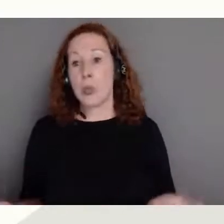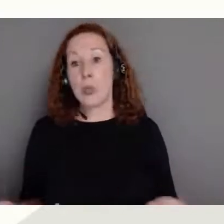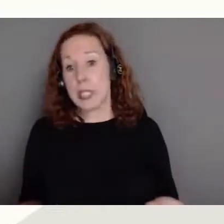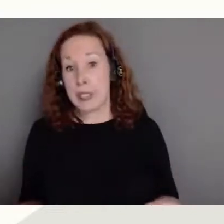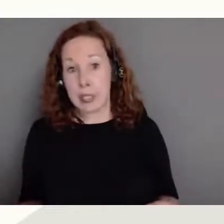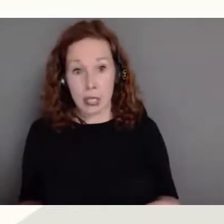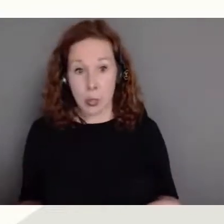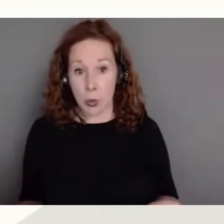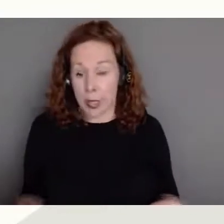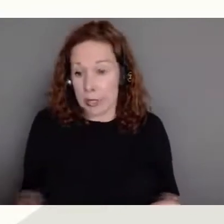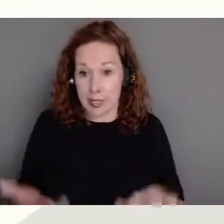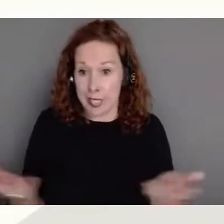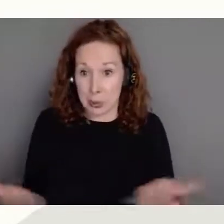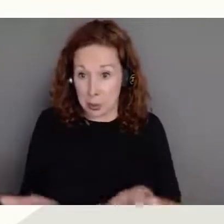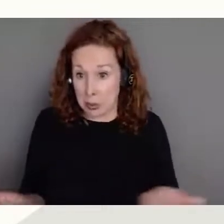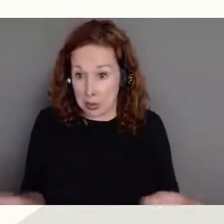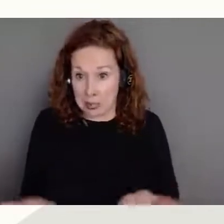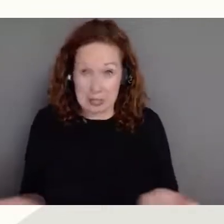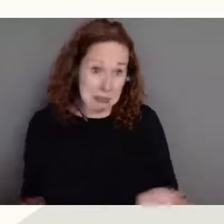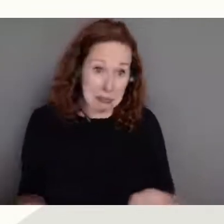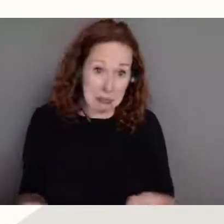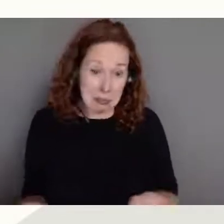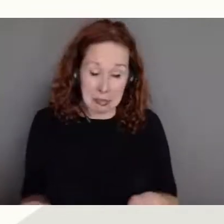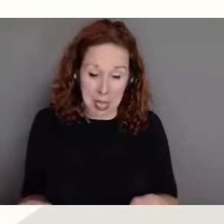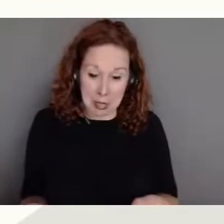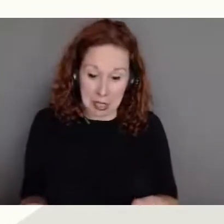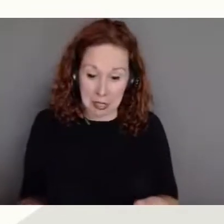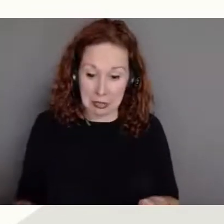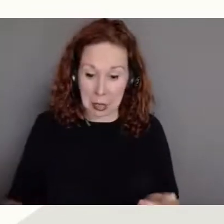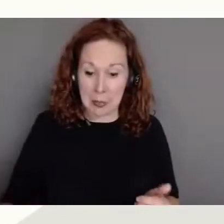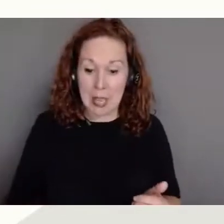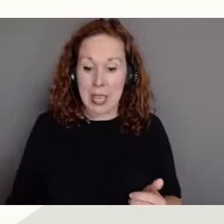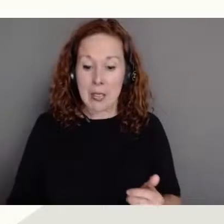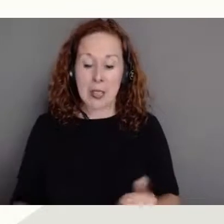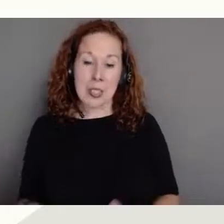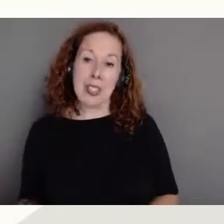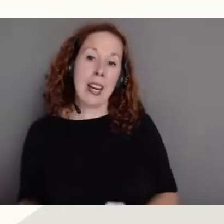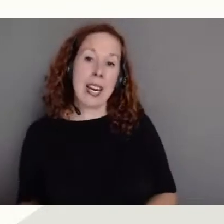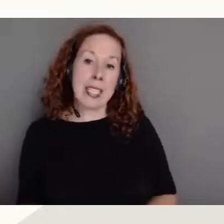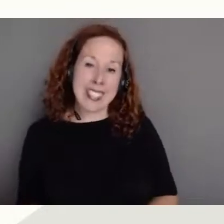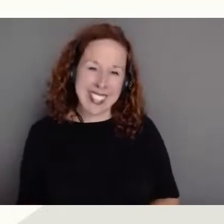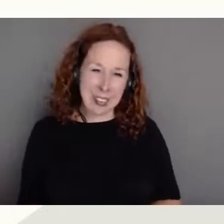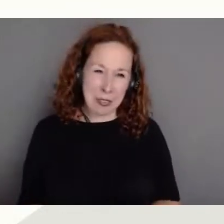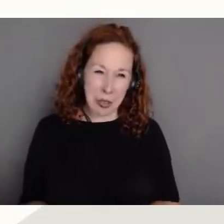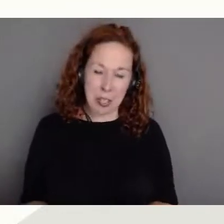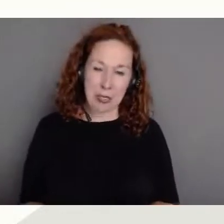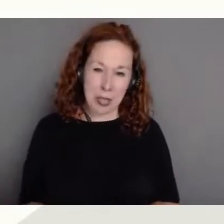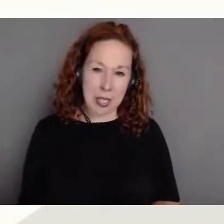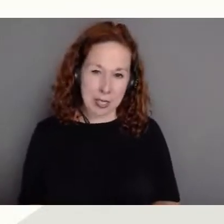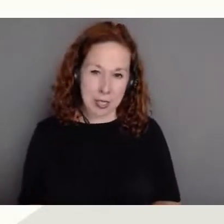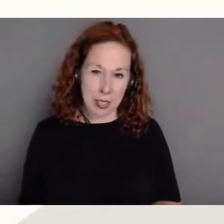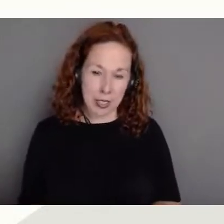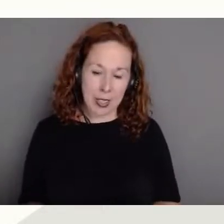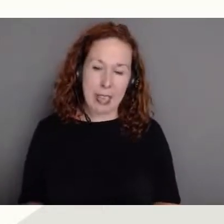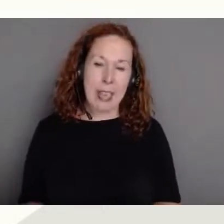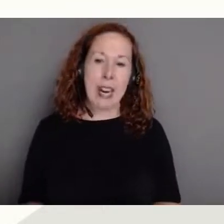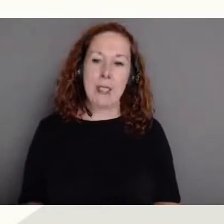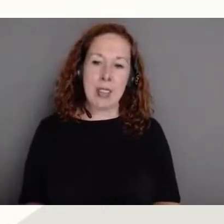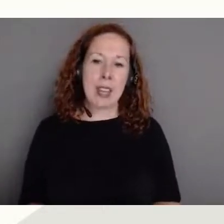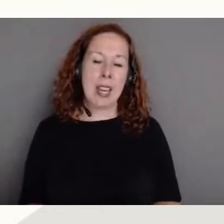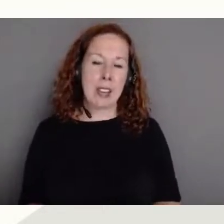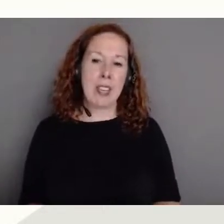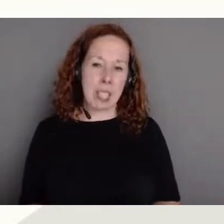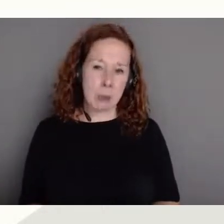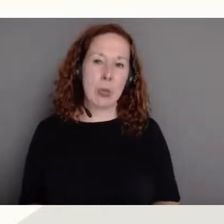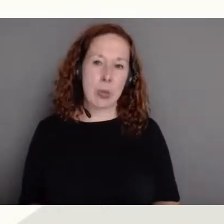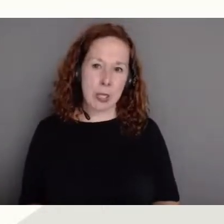you do live in Victoria, because that's where we're Yep. coming to you from. There's the Island Deaf and Hard of Hearing Center, and